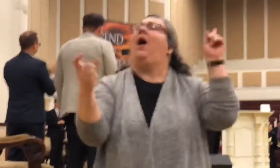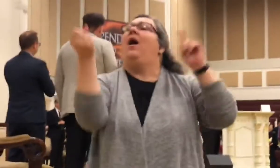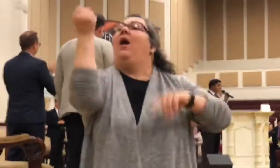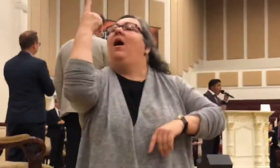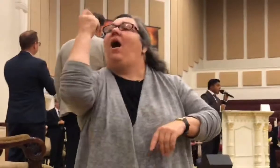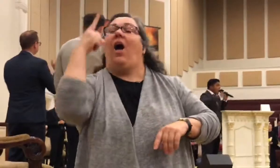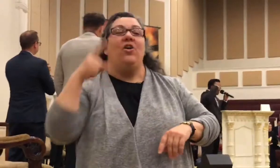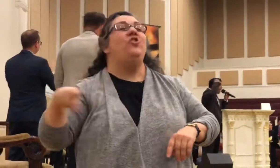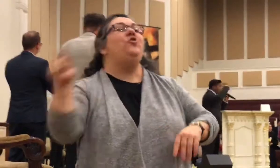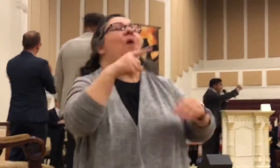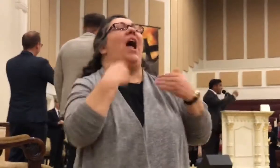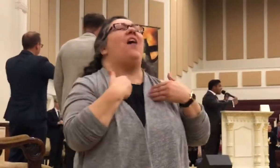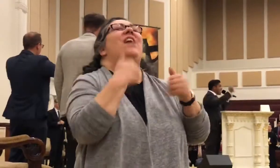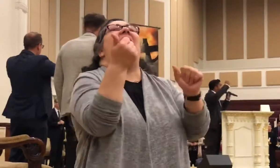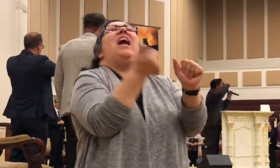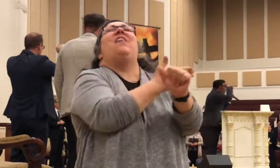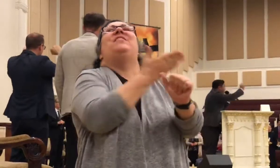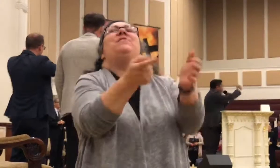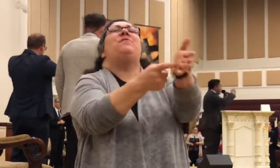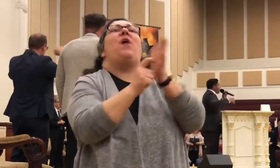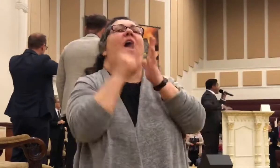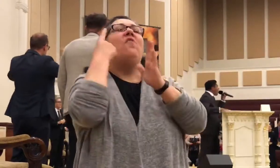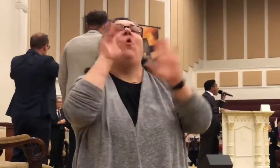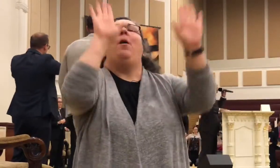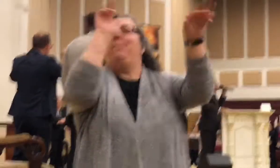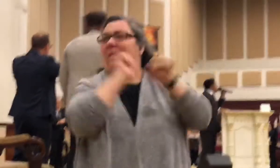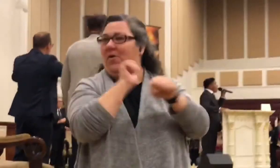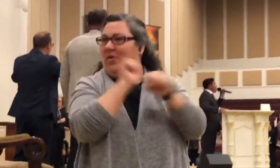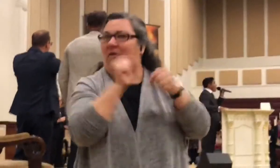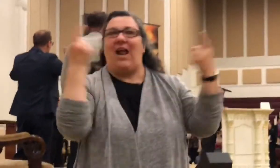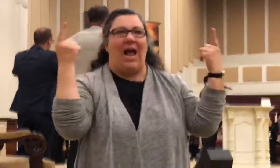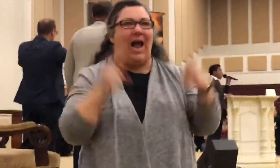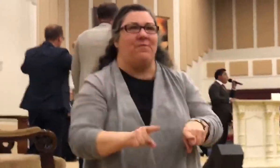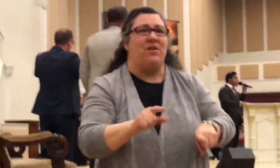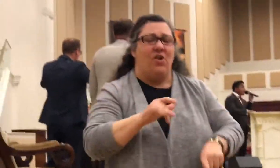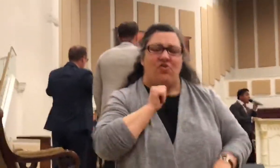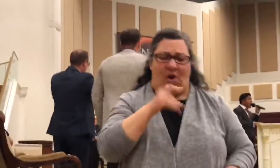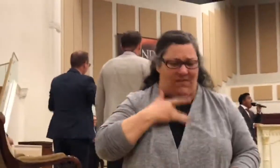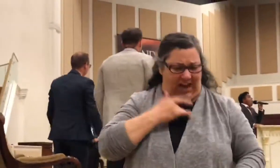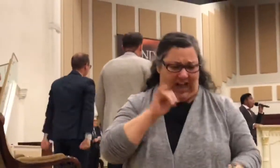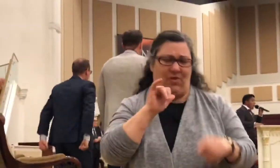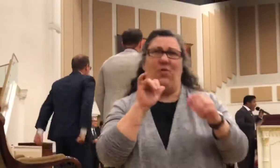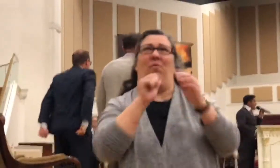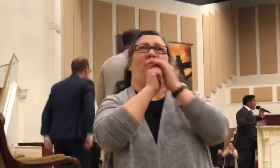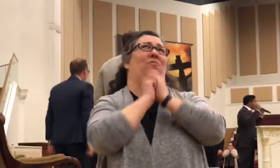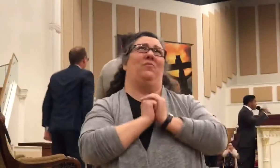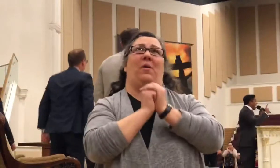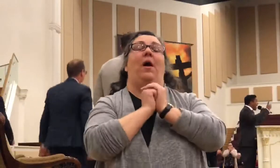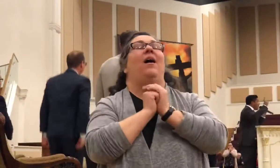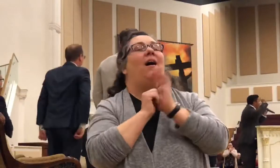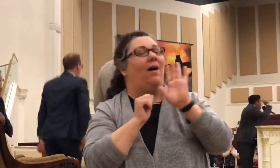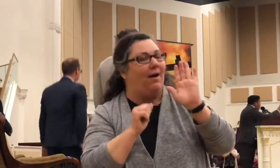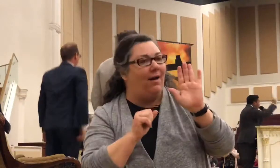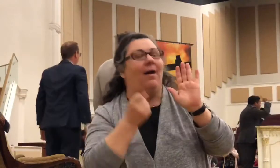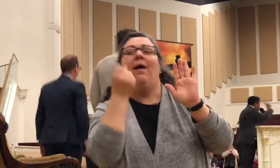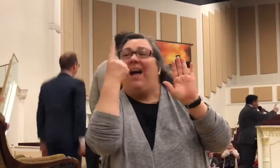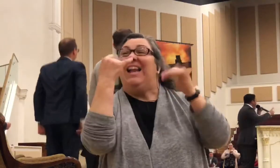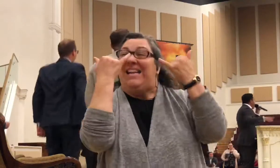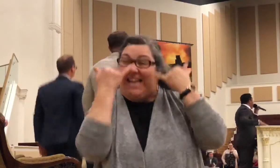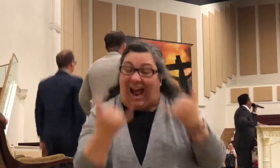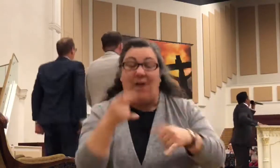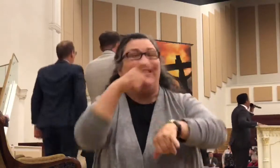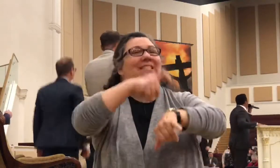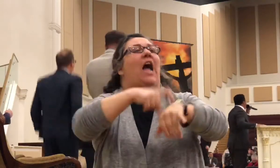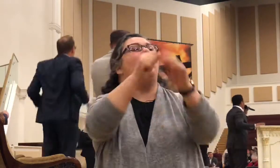what? You've got all the right ingredients for a miracle. You don't feel like worshiping. Well, right now's the time to